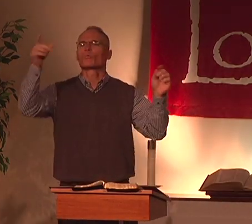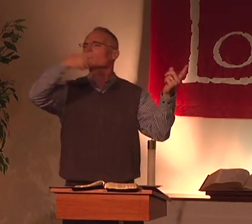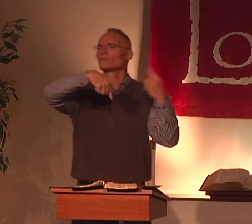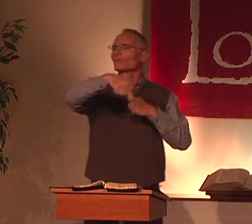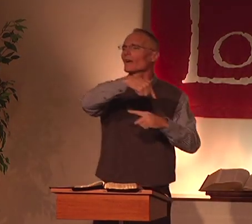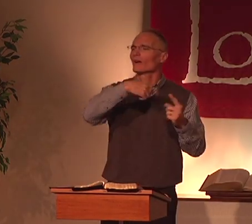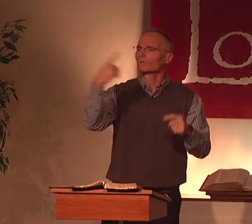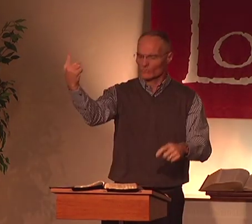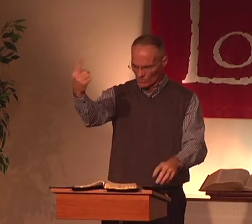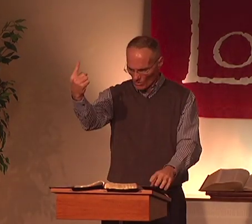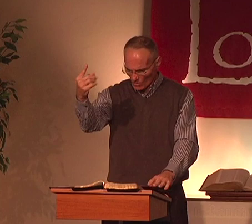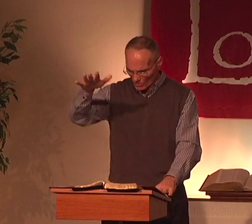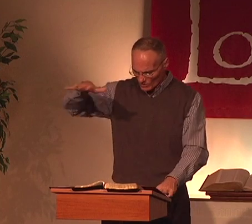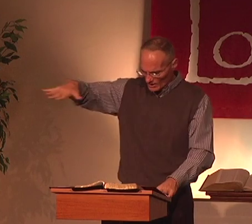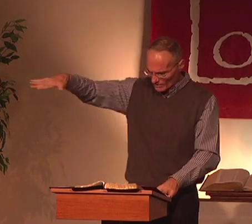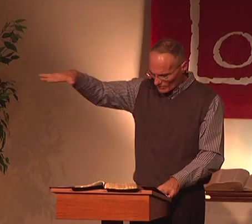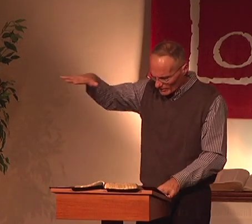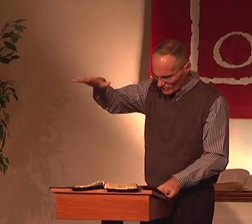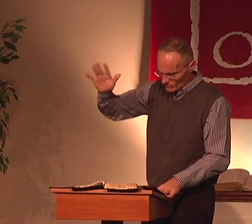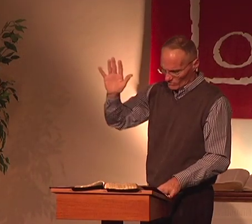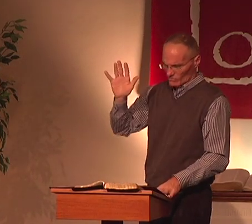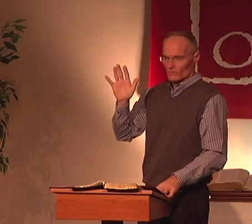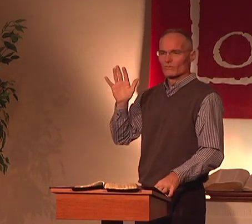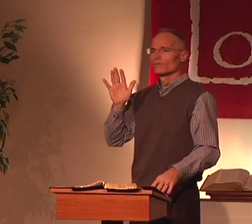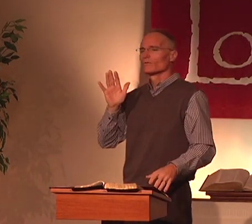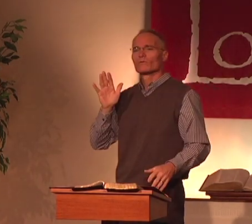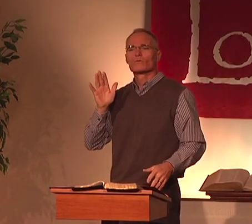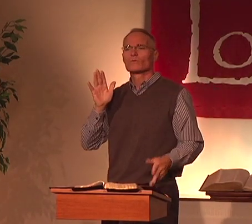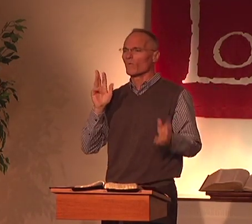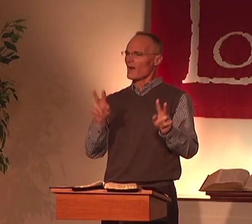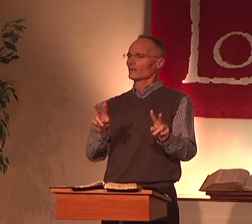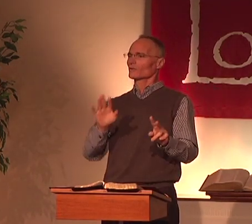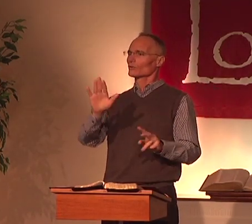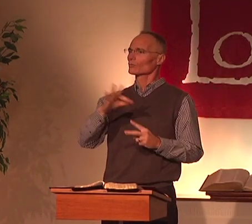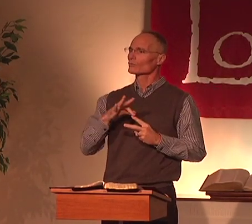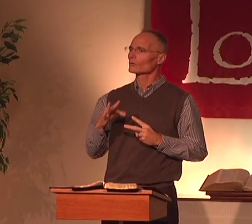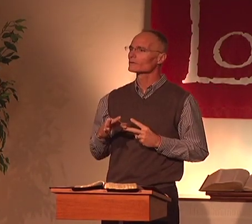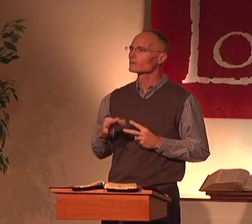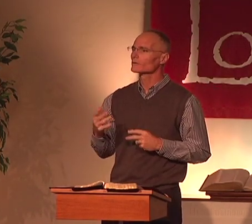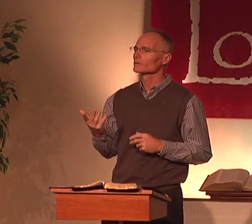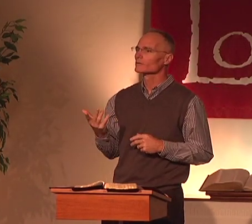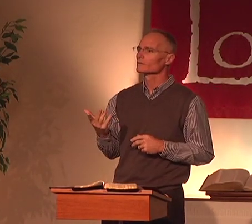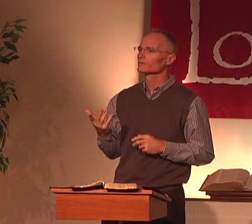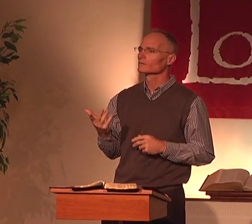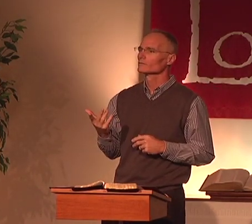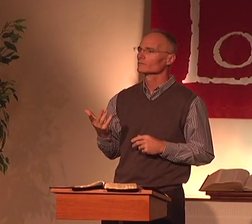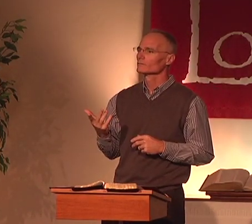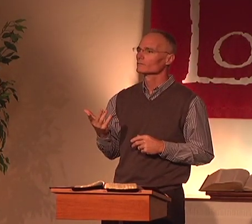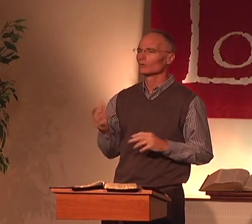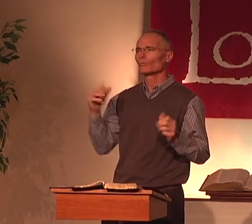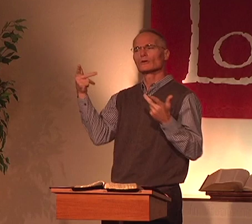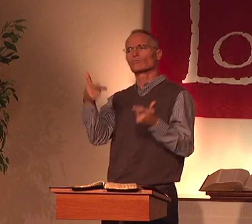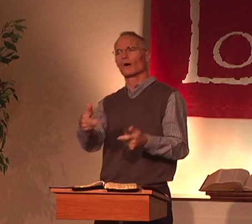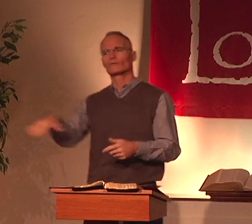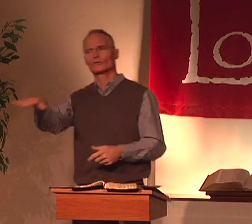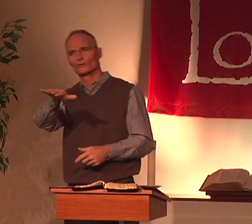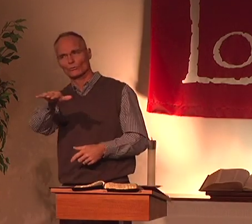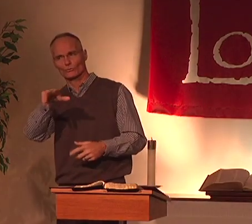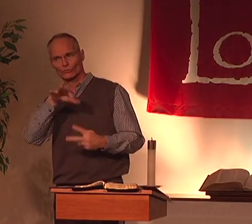When nobody's around When you're alone Nobody's there Watch your choices Nobody's